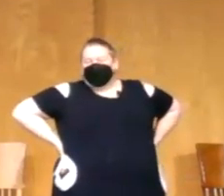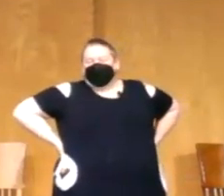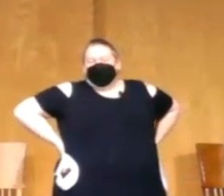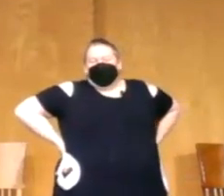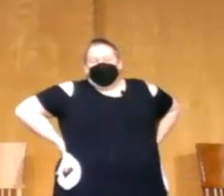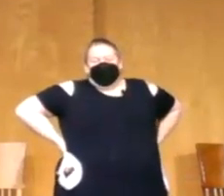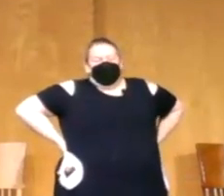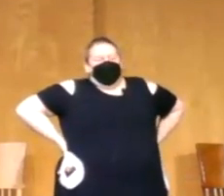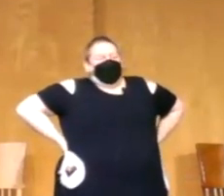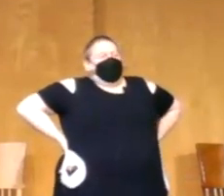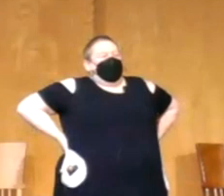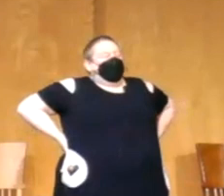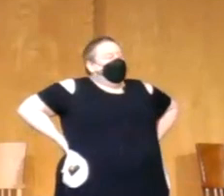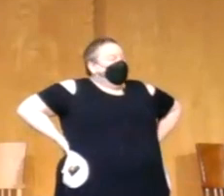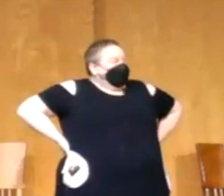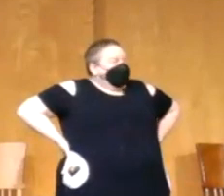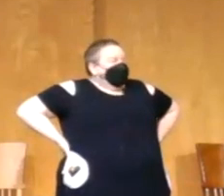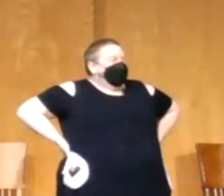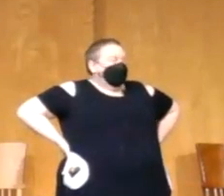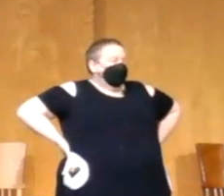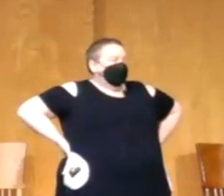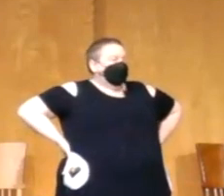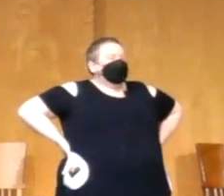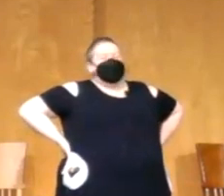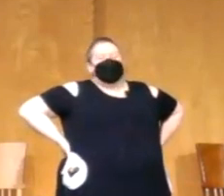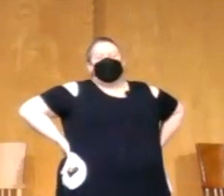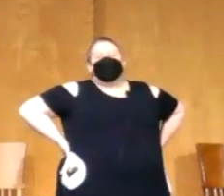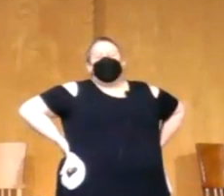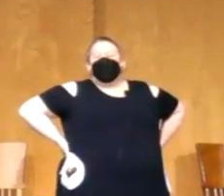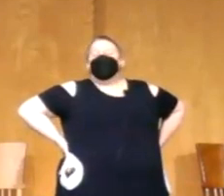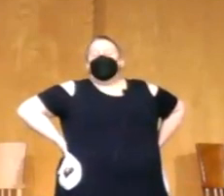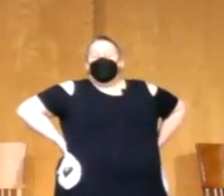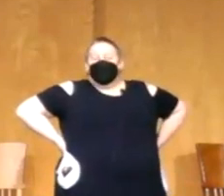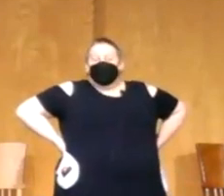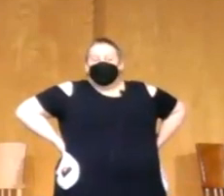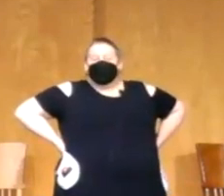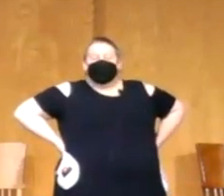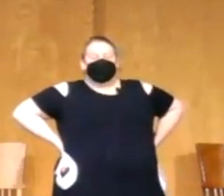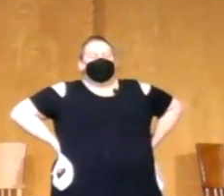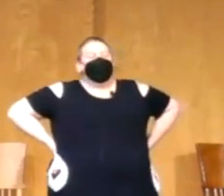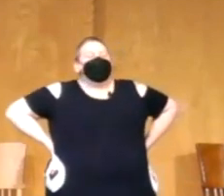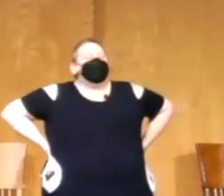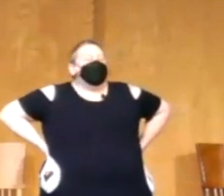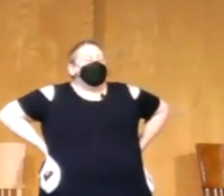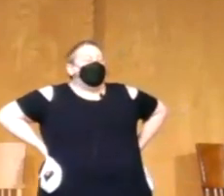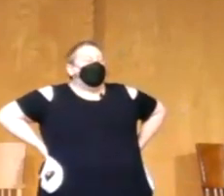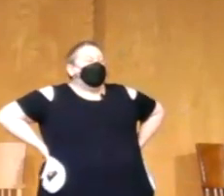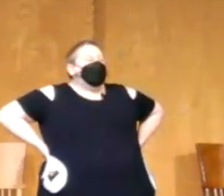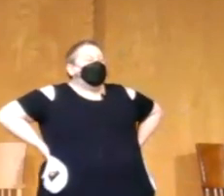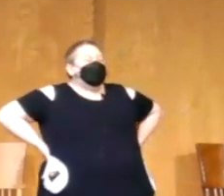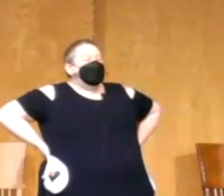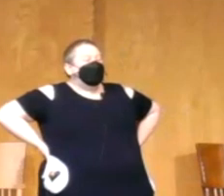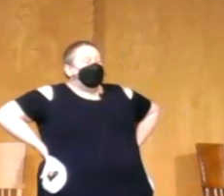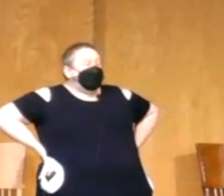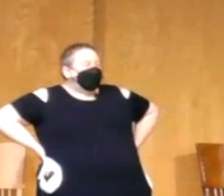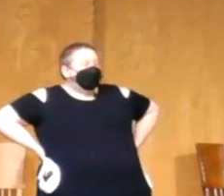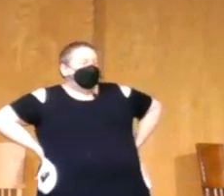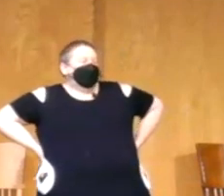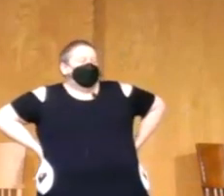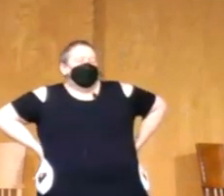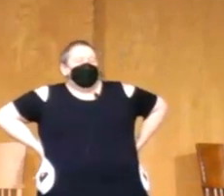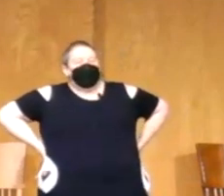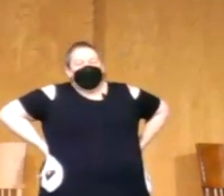impaired. I am a short, fat, white, cisgender woman with a butch